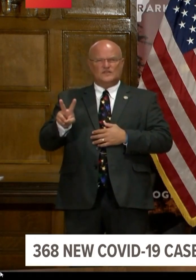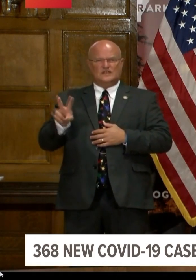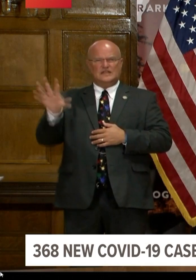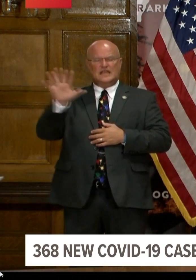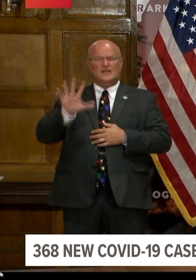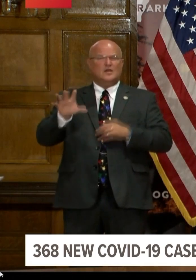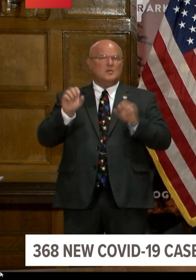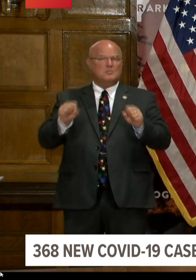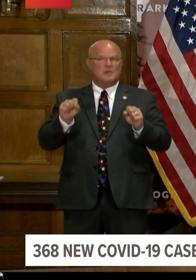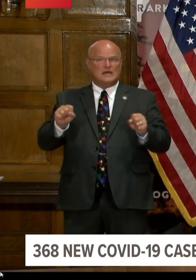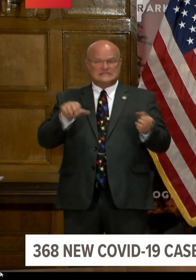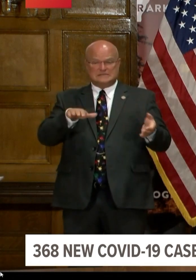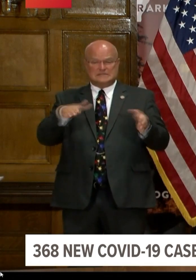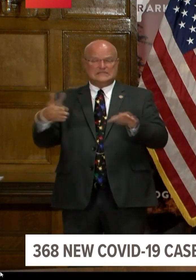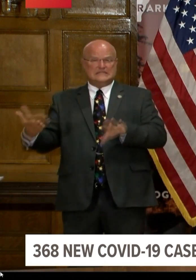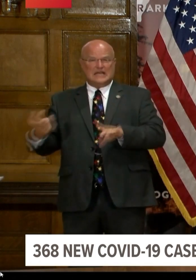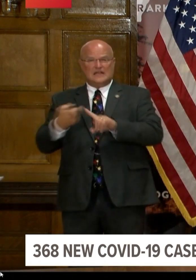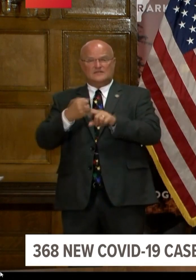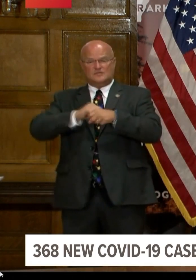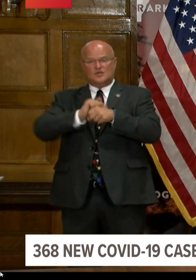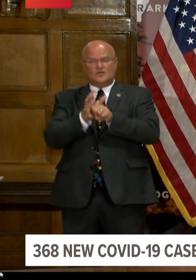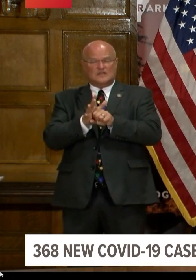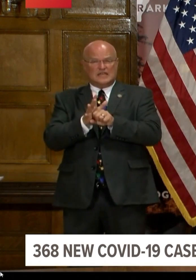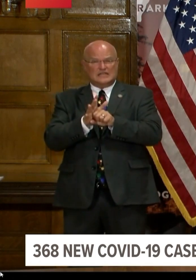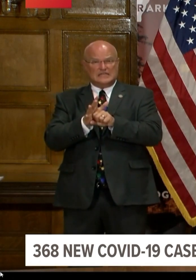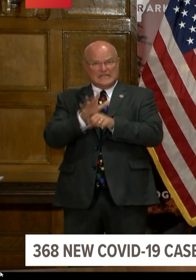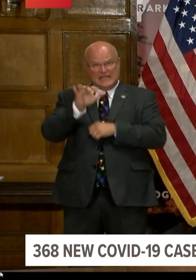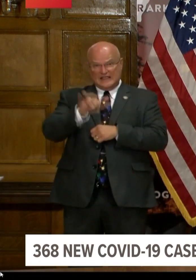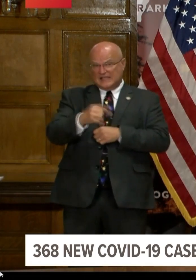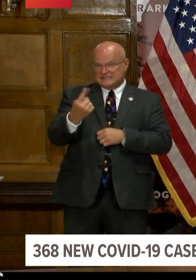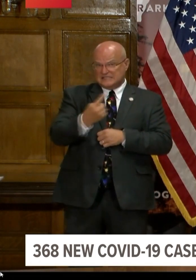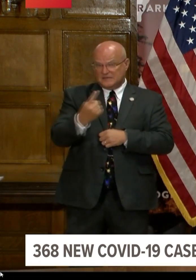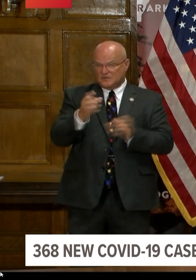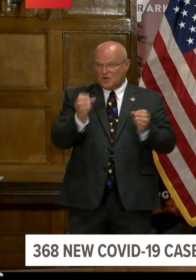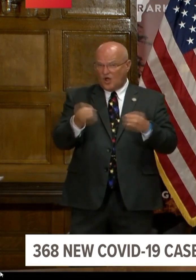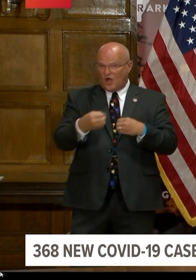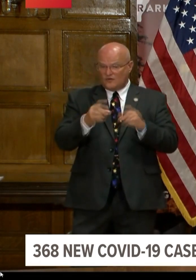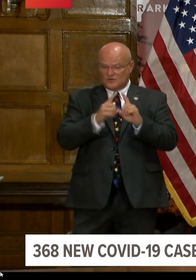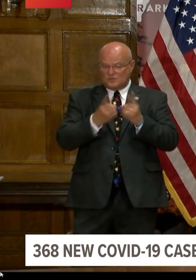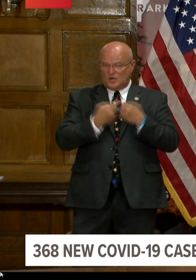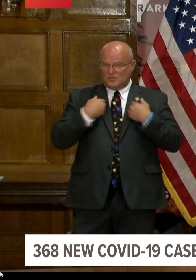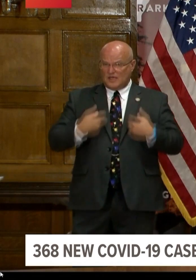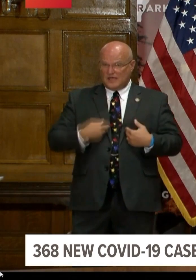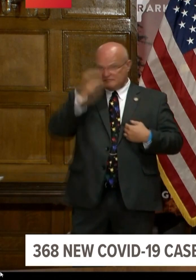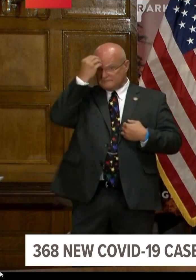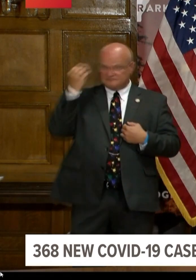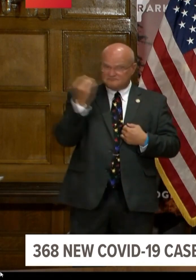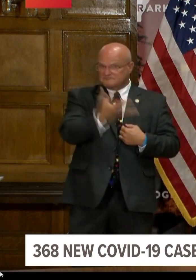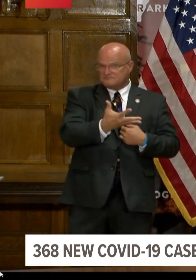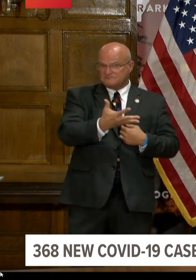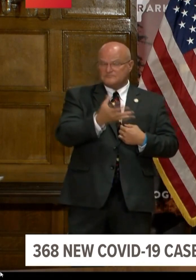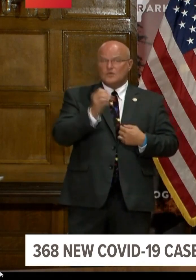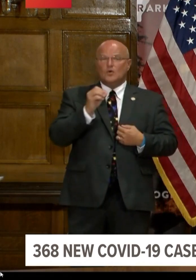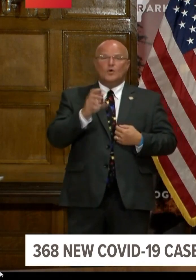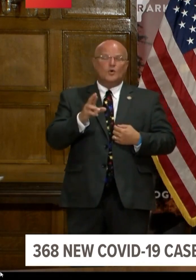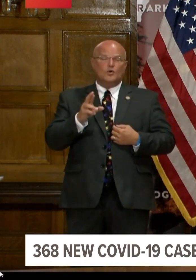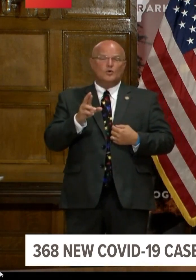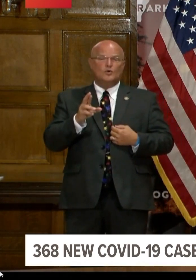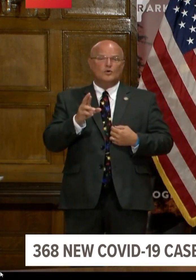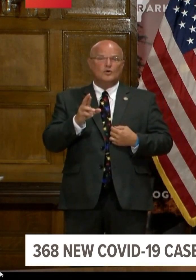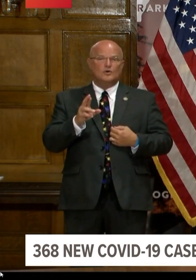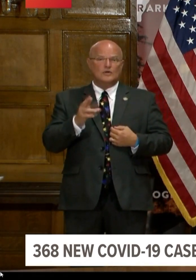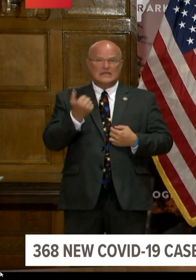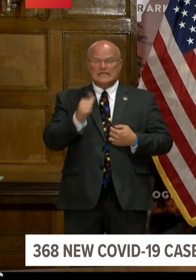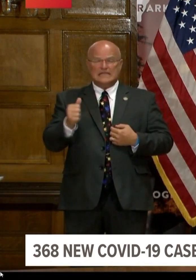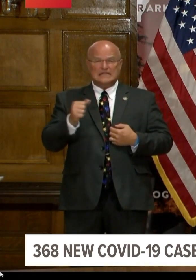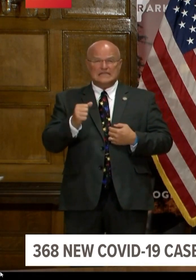who had possibly died from COVID-19. Is that something that your office or the Department of Health has been notified about, or are